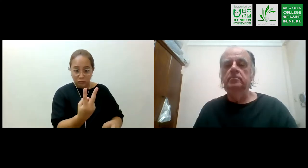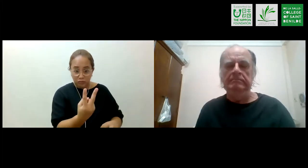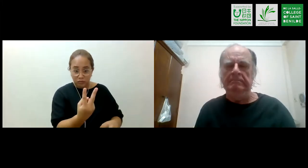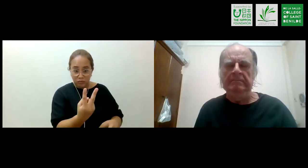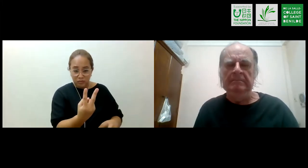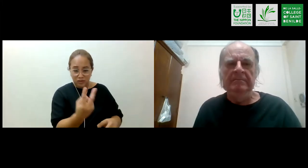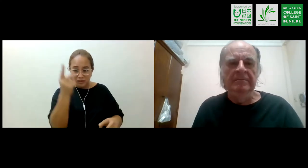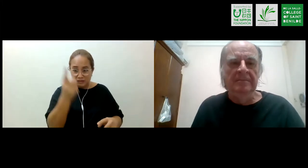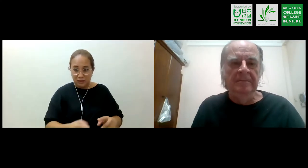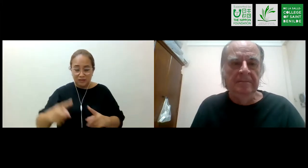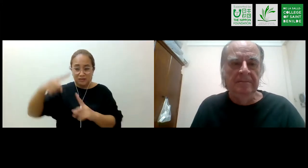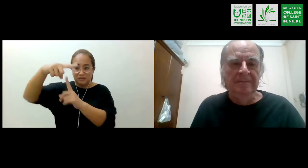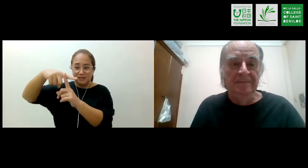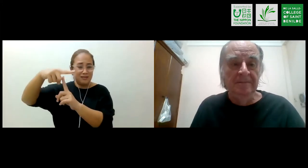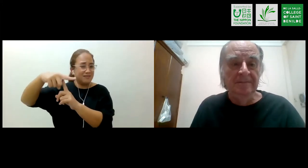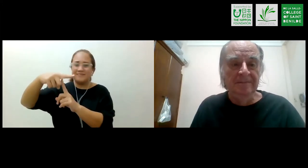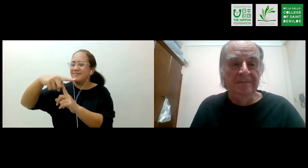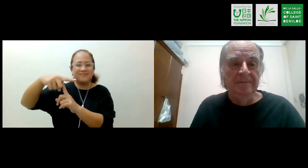T.